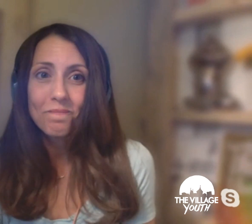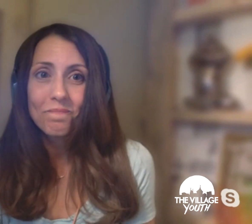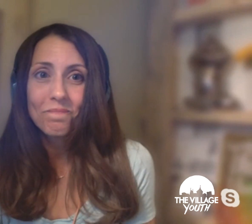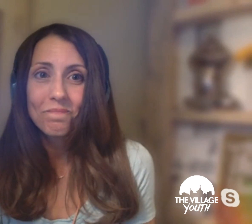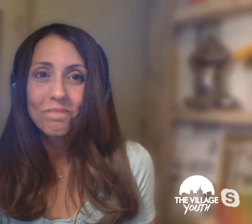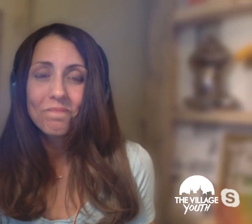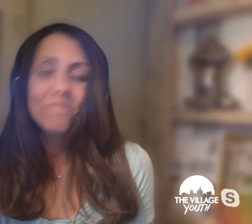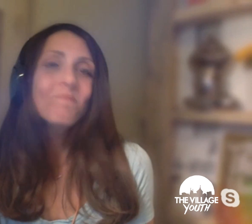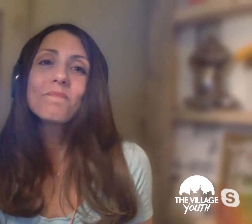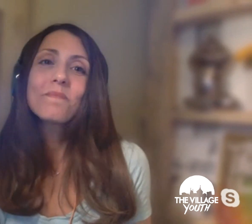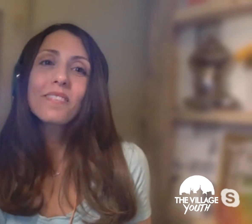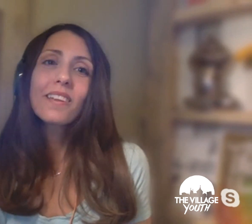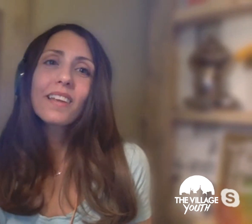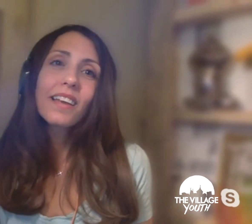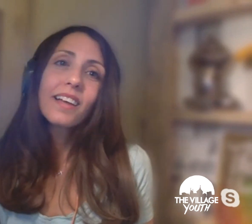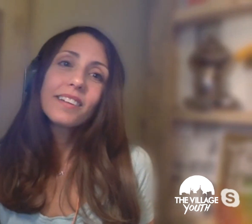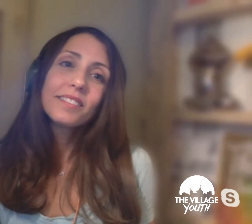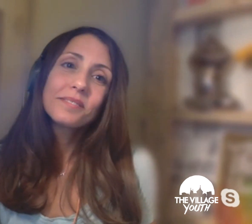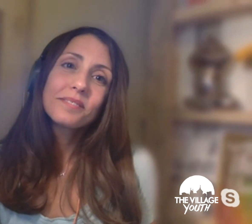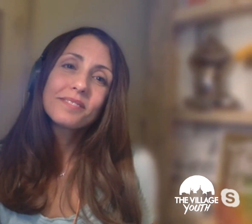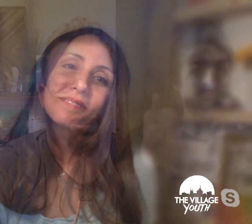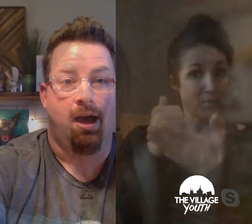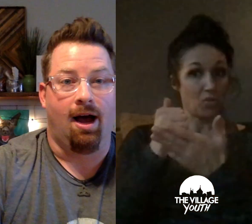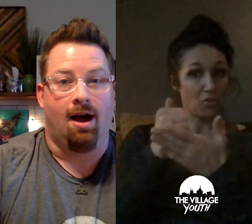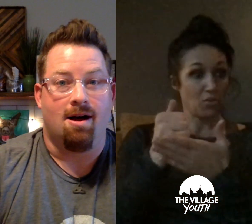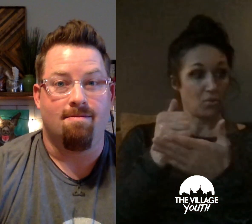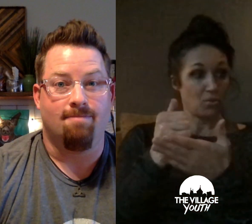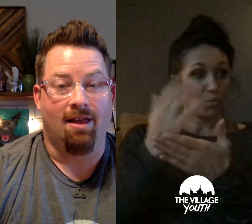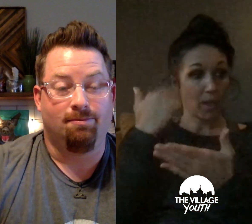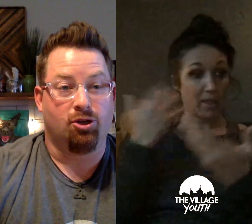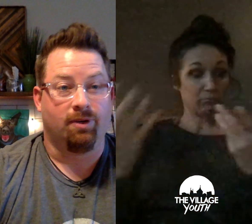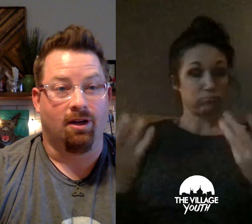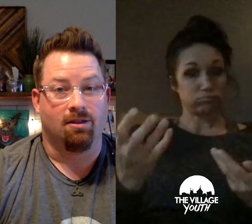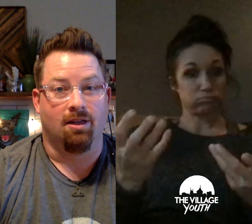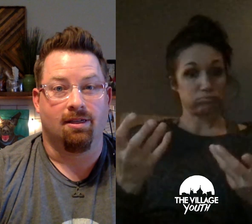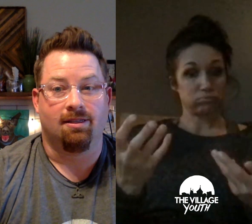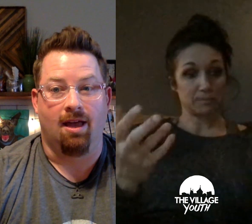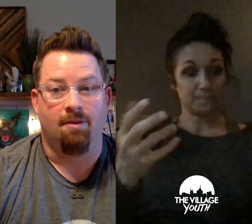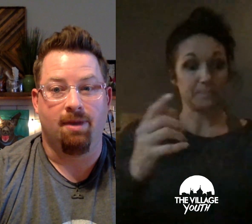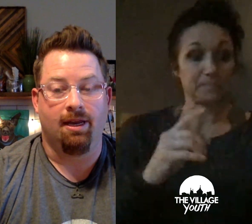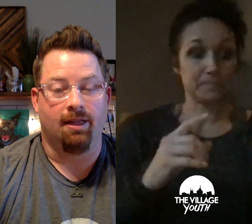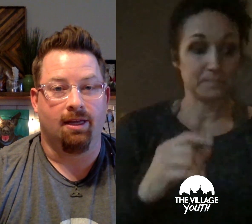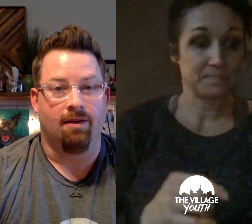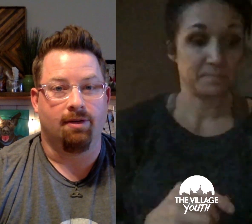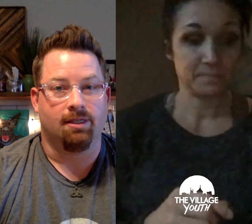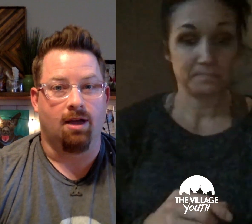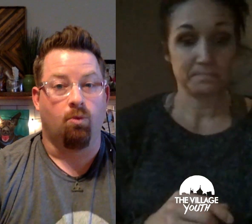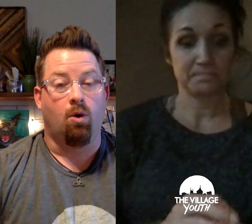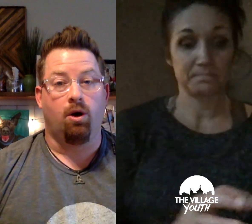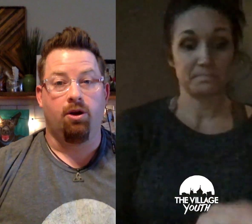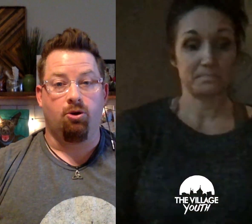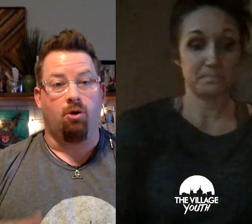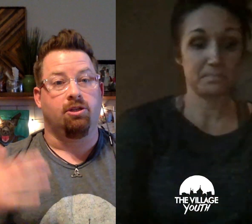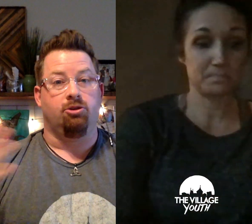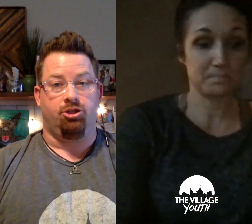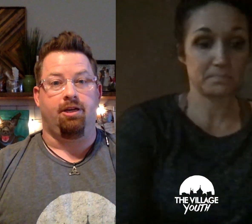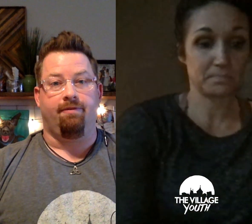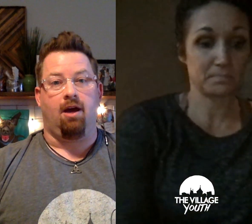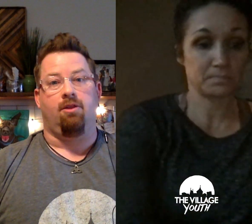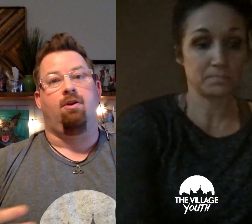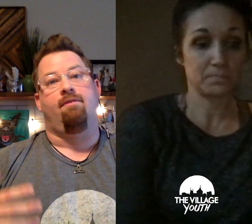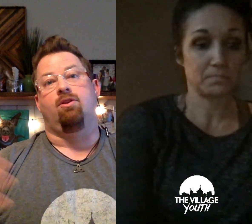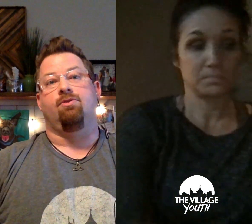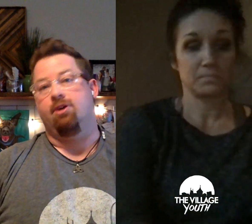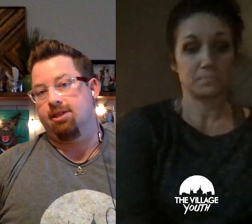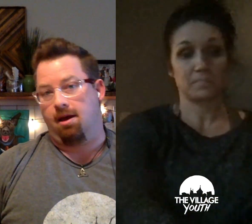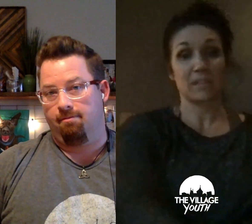I think that is really helpful because I'm sure we all saw this, that immediately it was like, well, what are you going to achieve